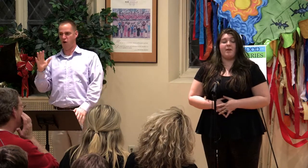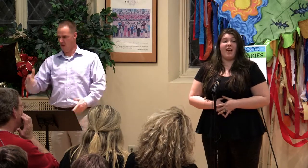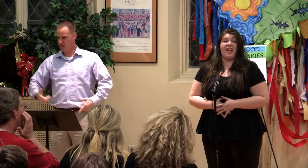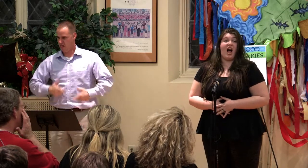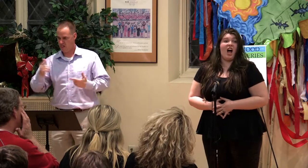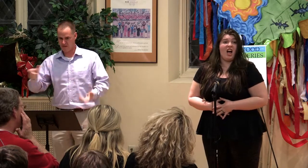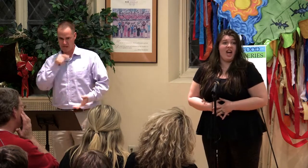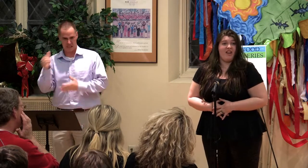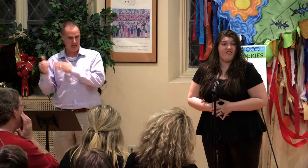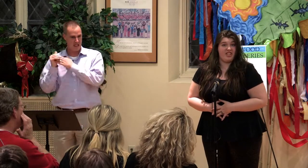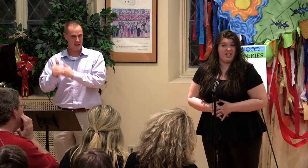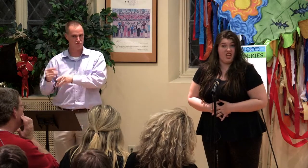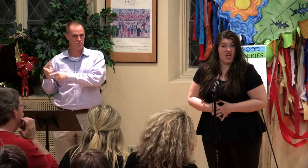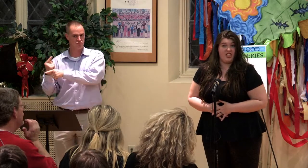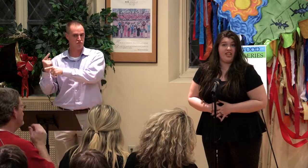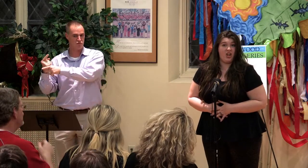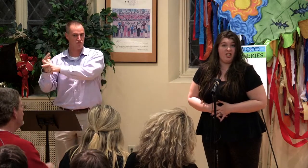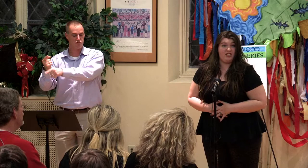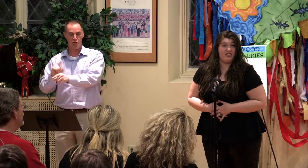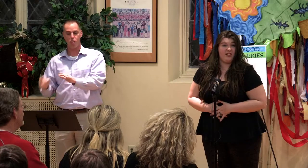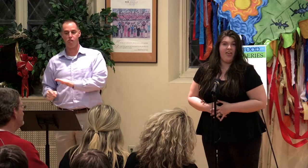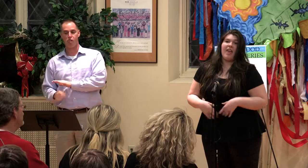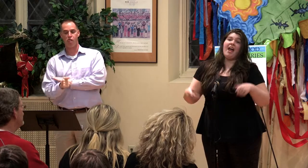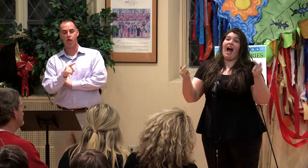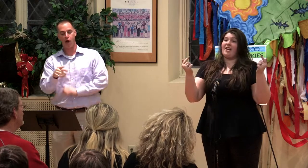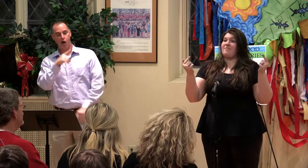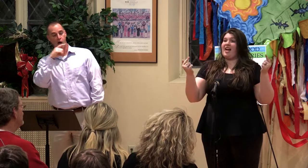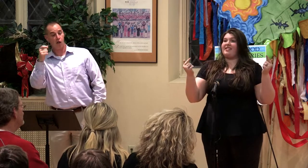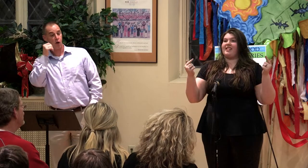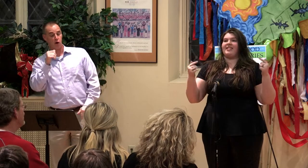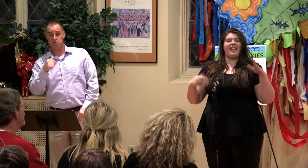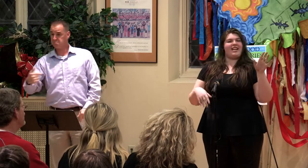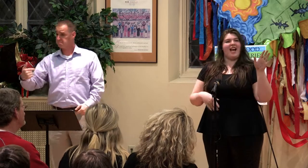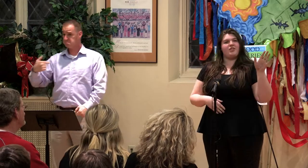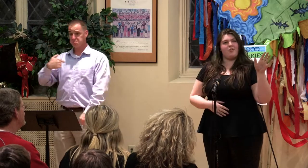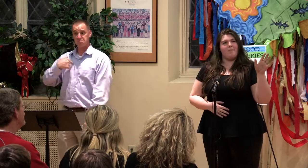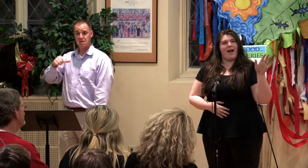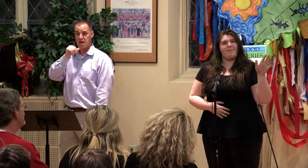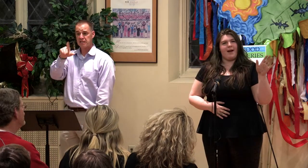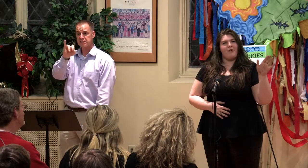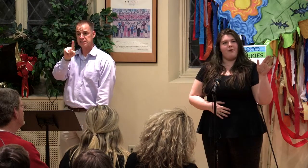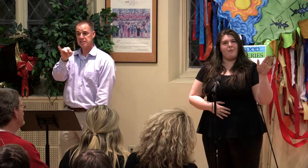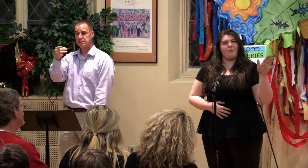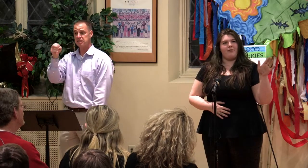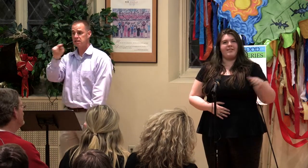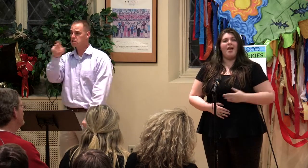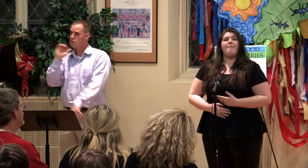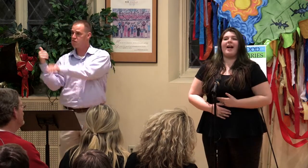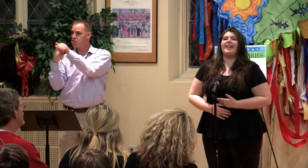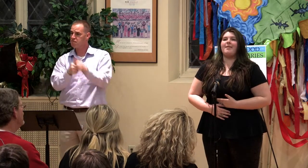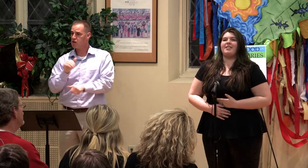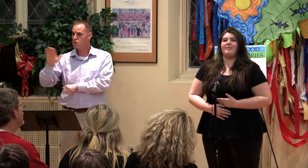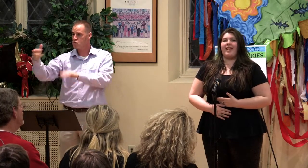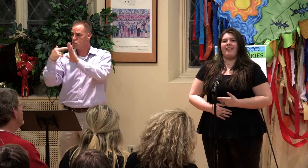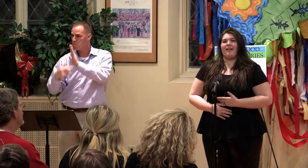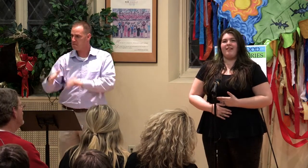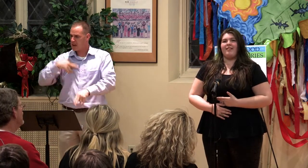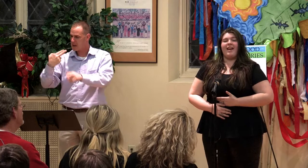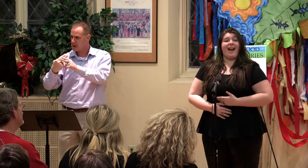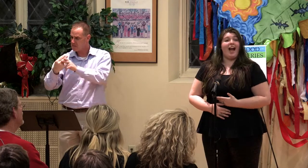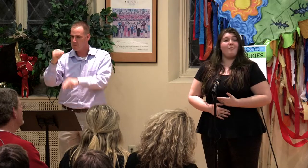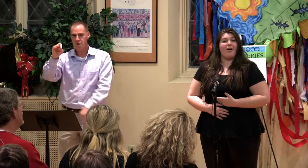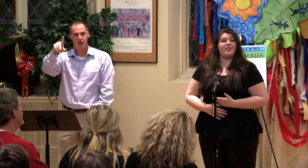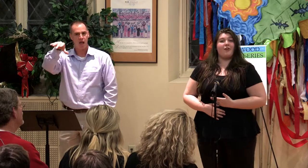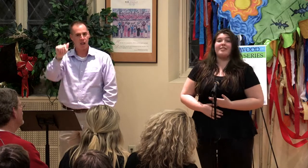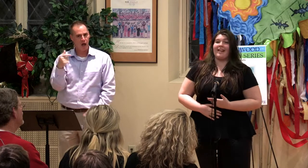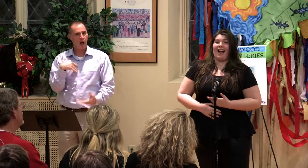one led by an obviously ugly girl. I am not 16 and I don't abide by her rules. My name is Michaela